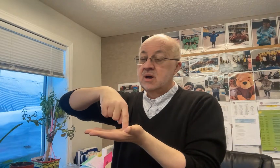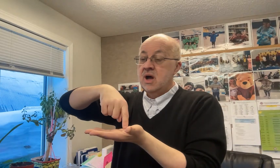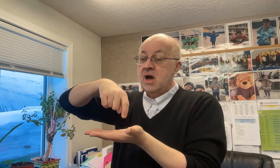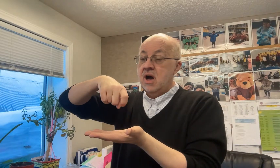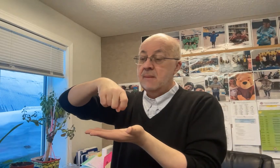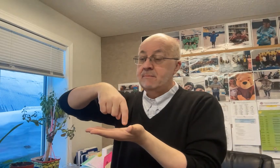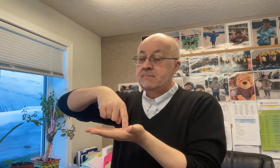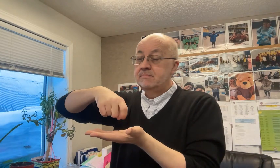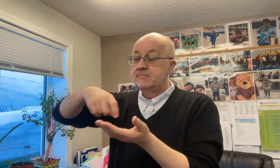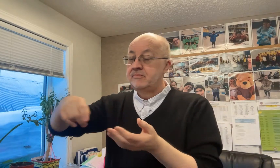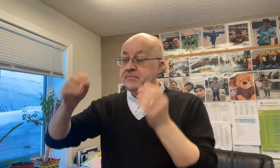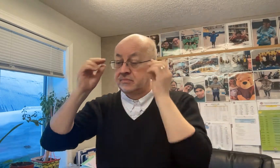Hop.